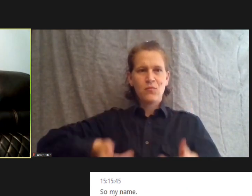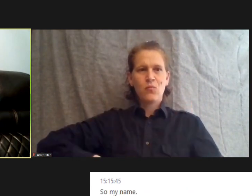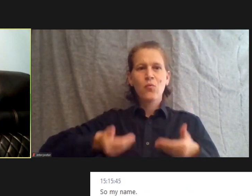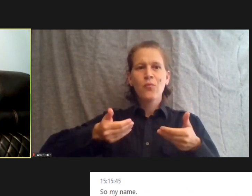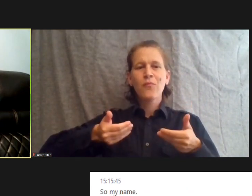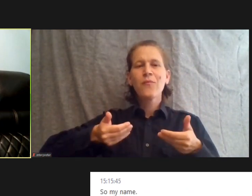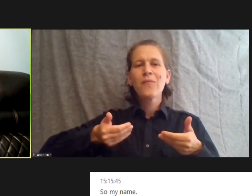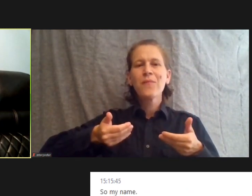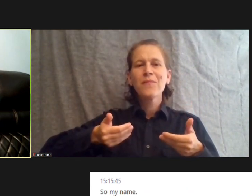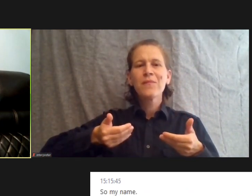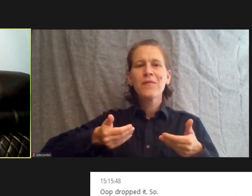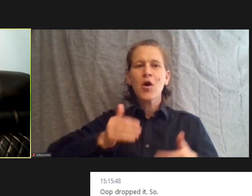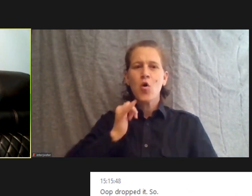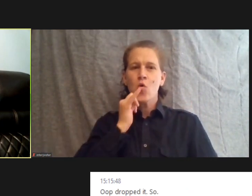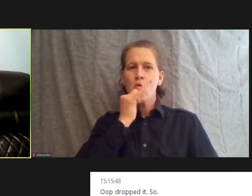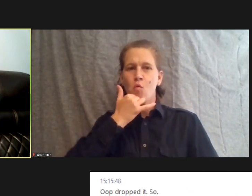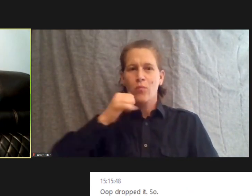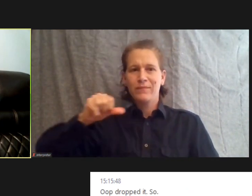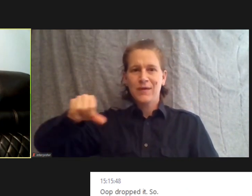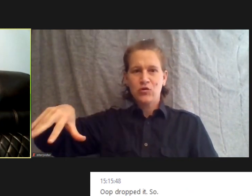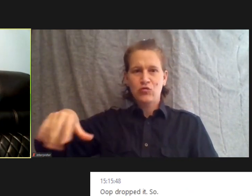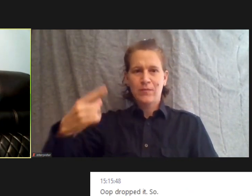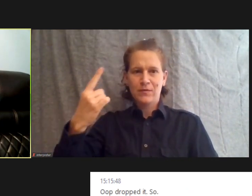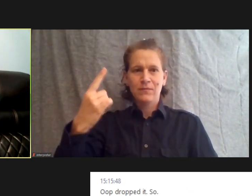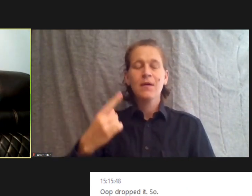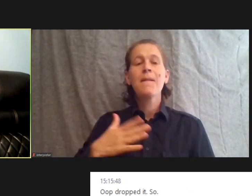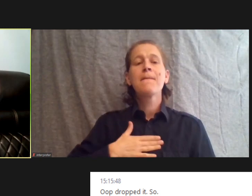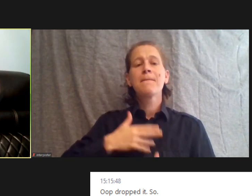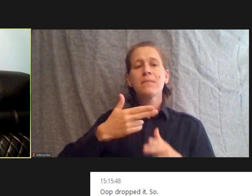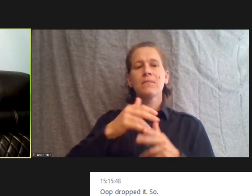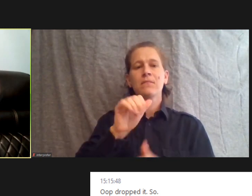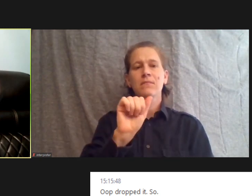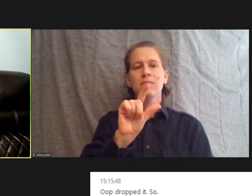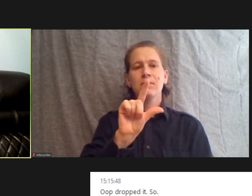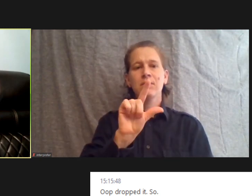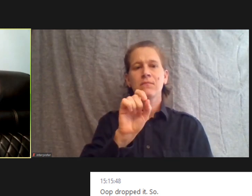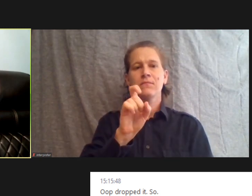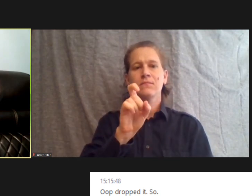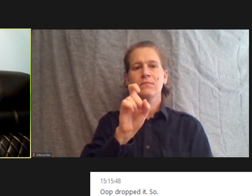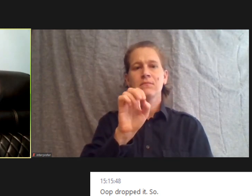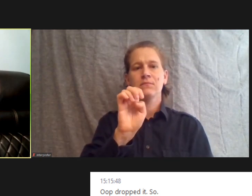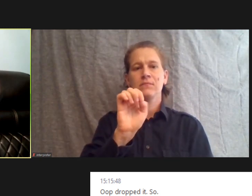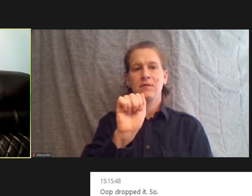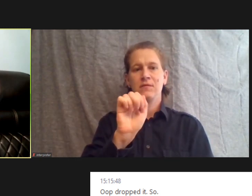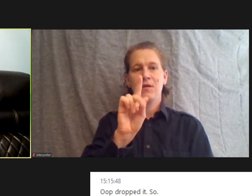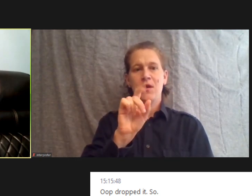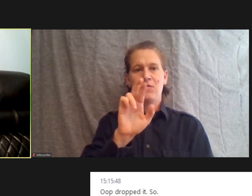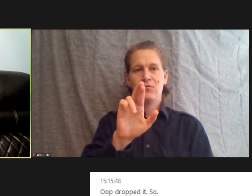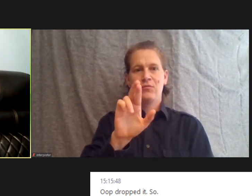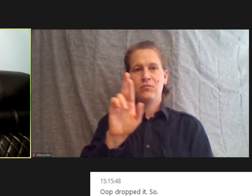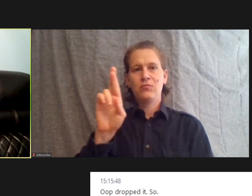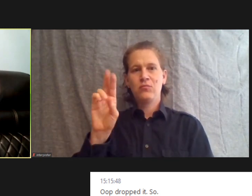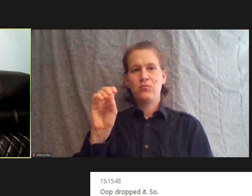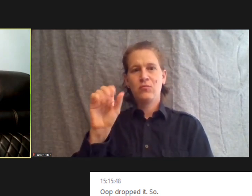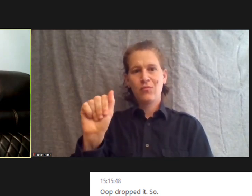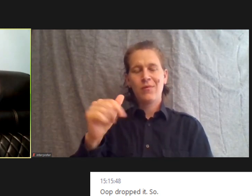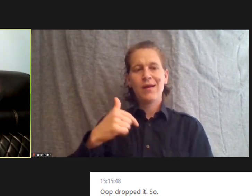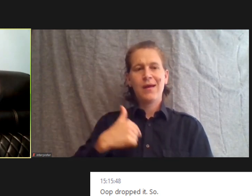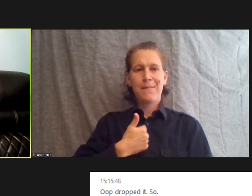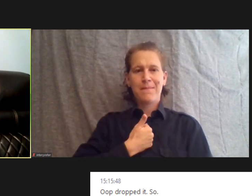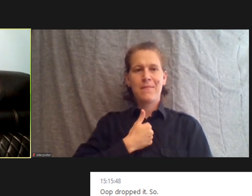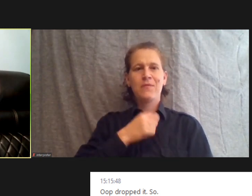So my name is Alexander Roa. I am an origami artist with